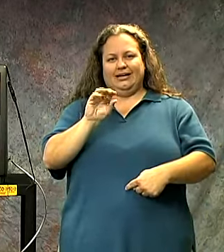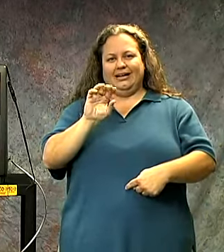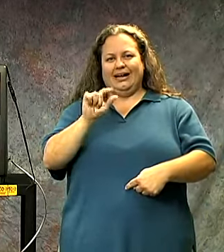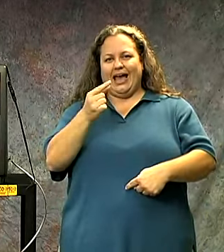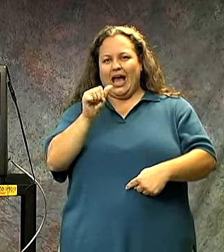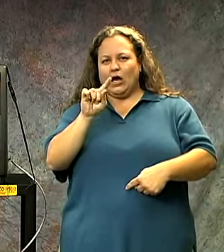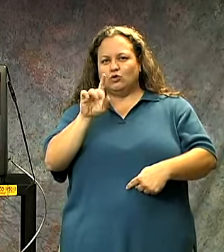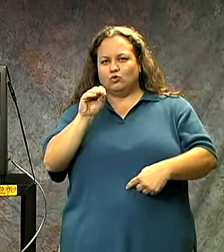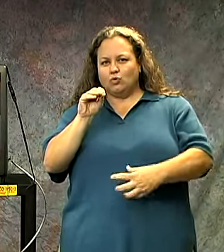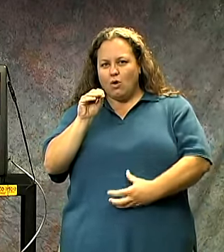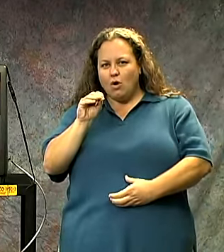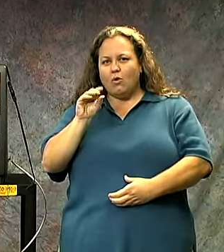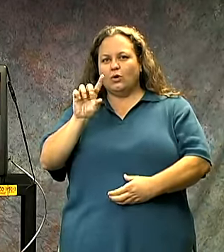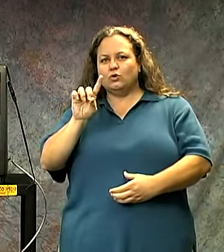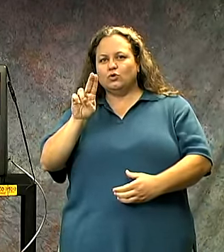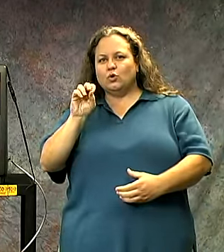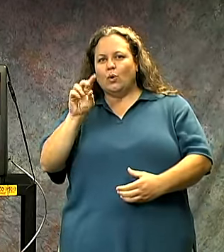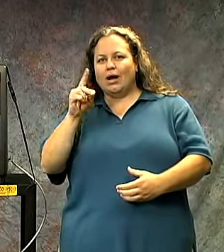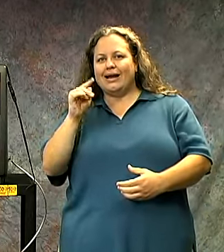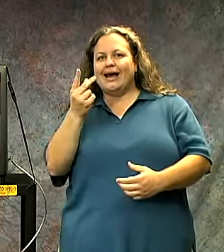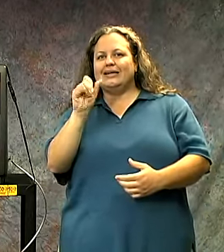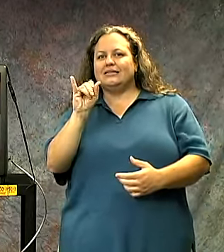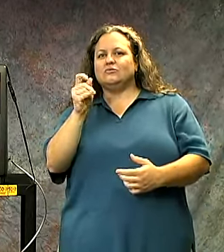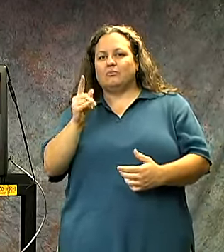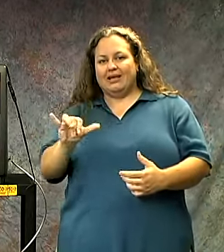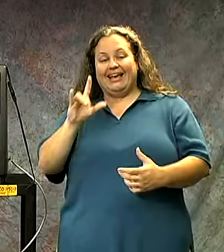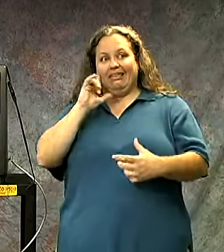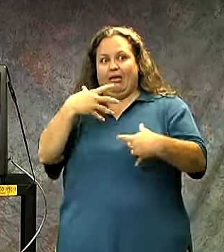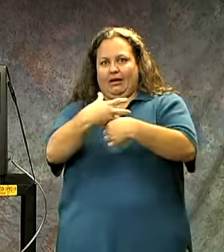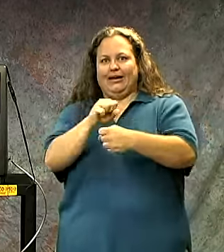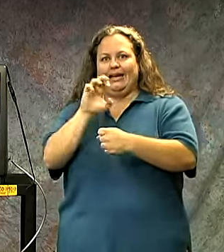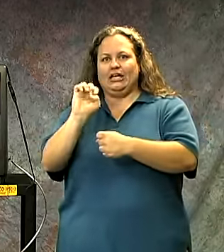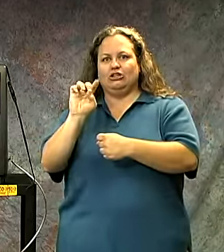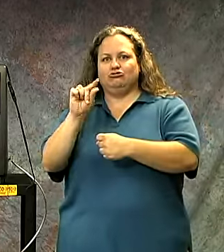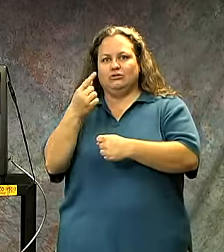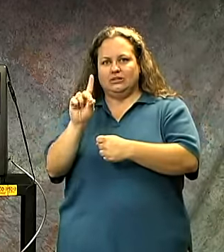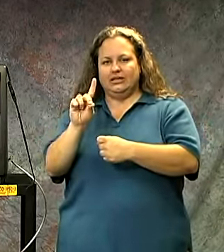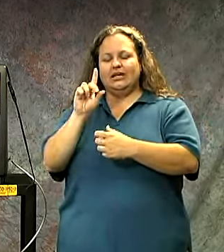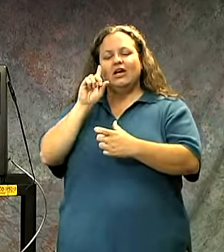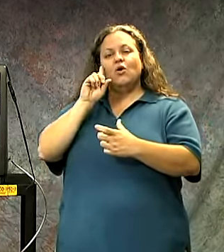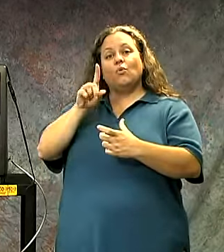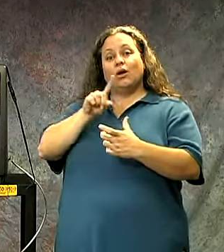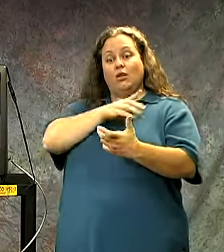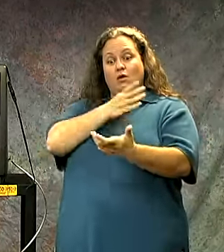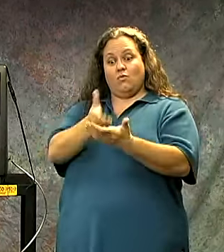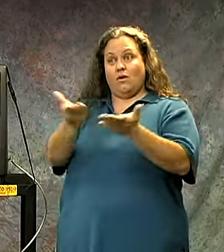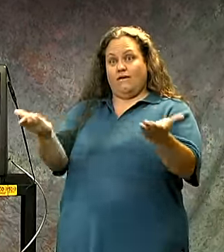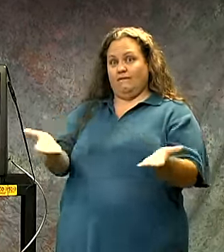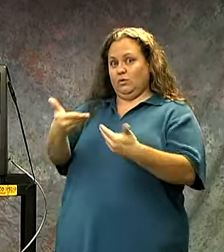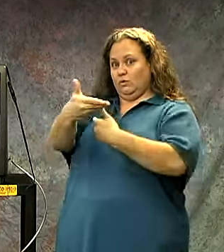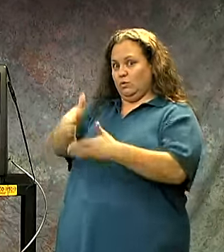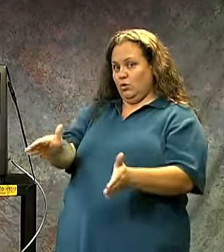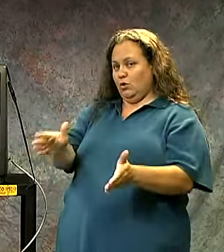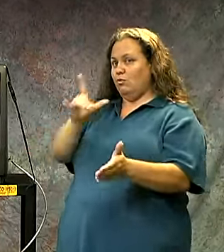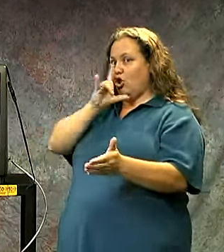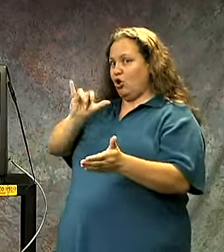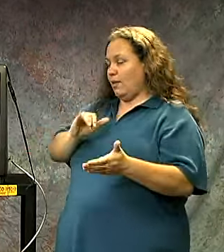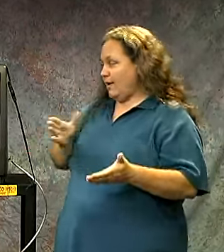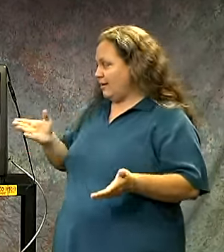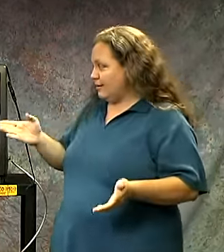Esophagogastroduodenoscopy, which is a little bit of a long name. When you come in for this exam, you'll come into a room that looks like